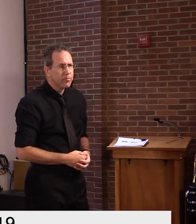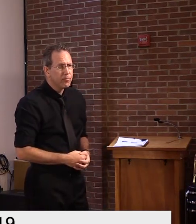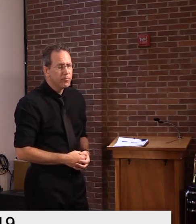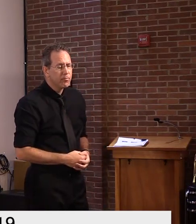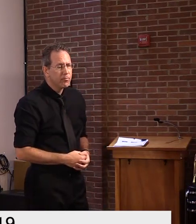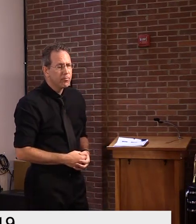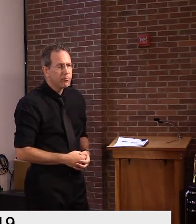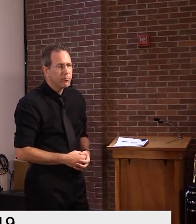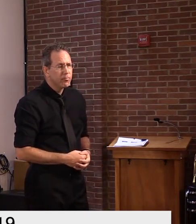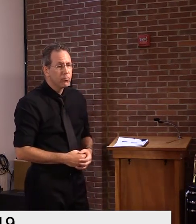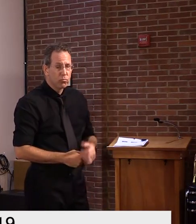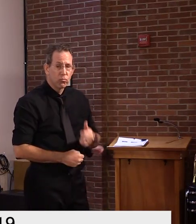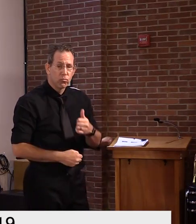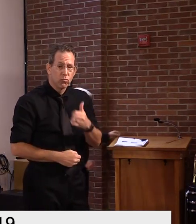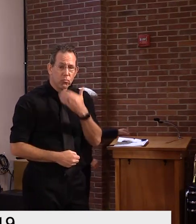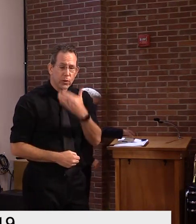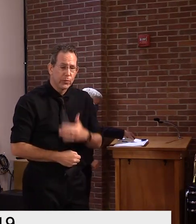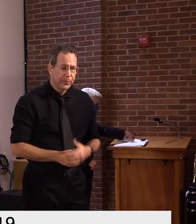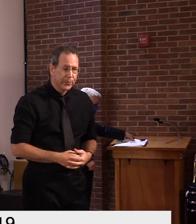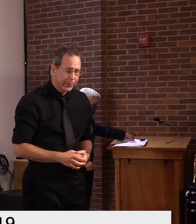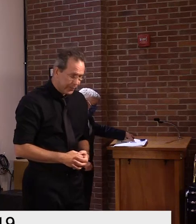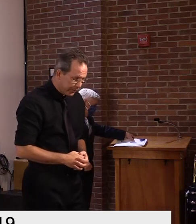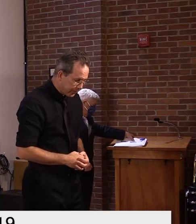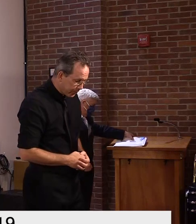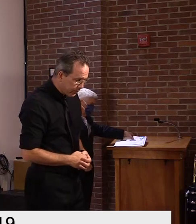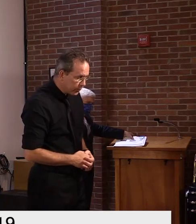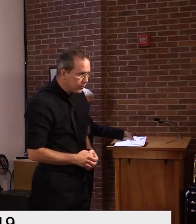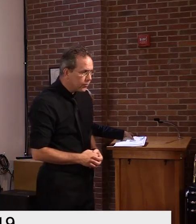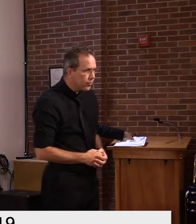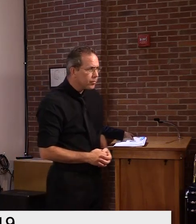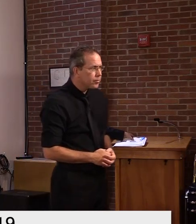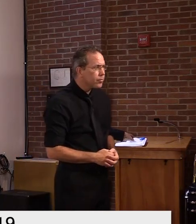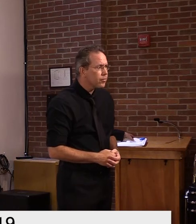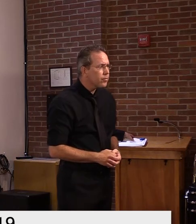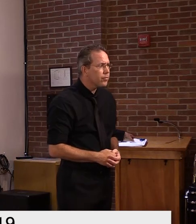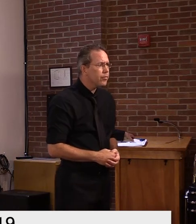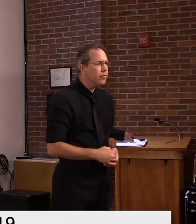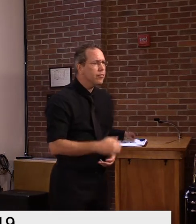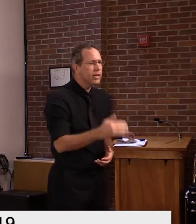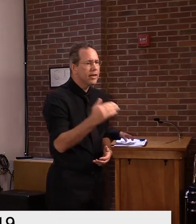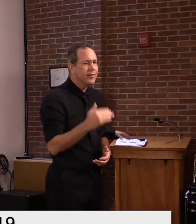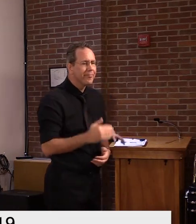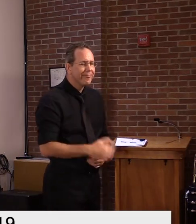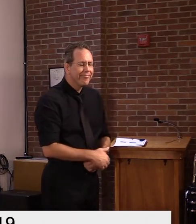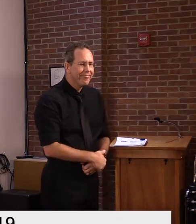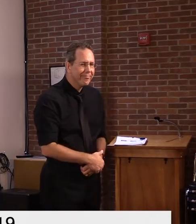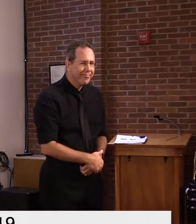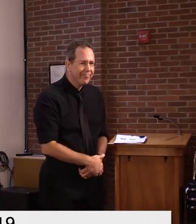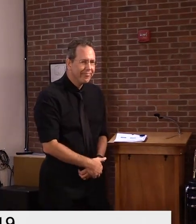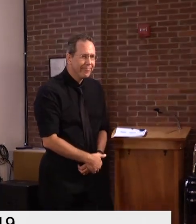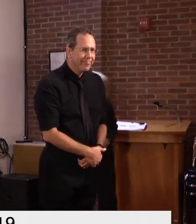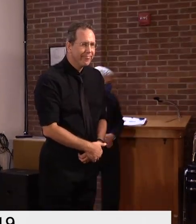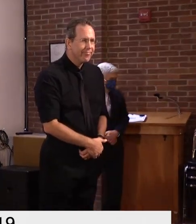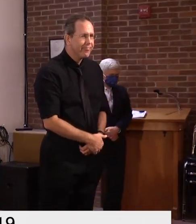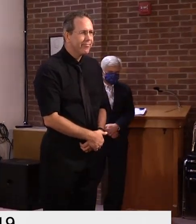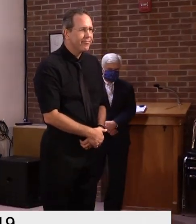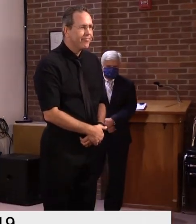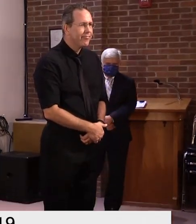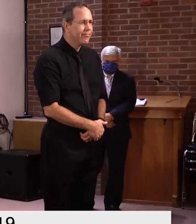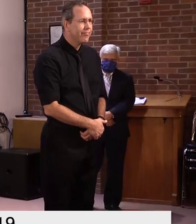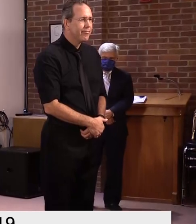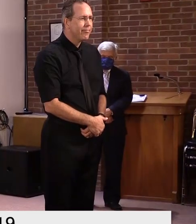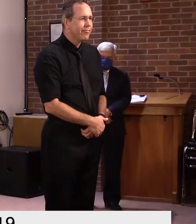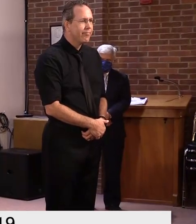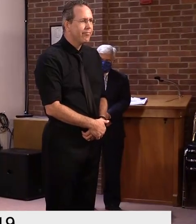Okay, thank you. Derek Brower, 7 Days. Yeah,